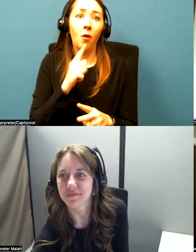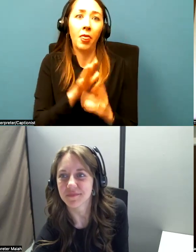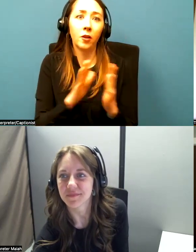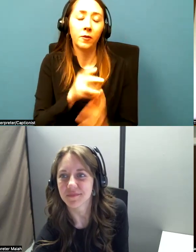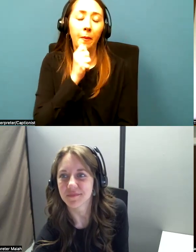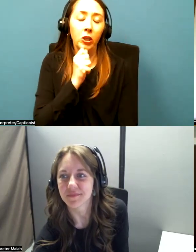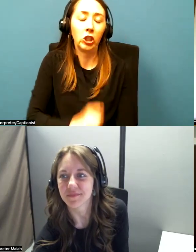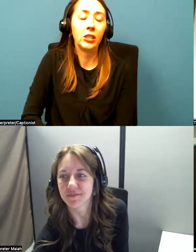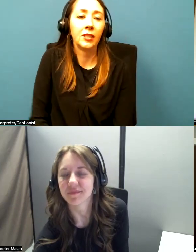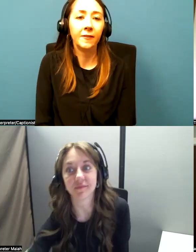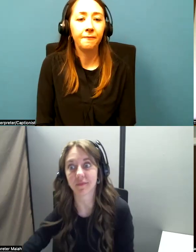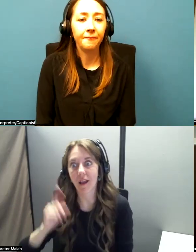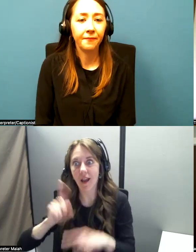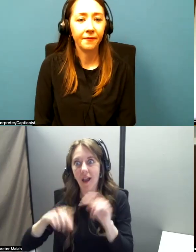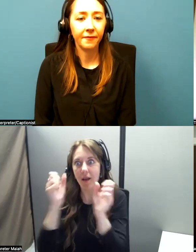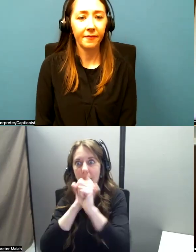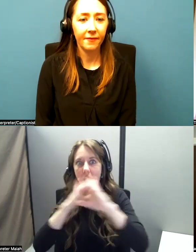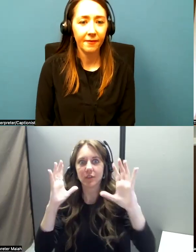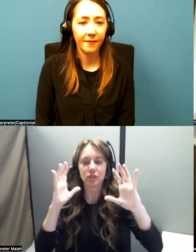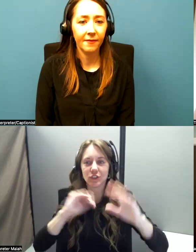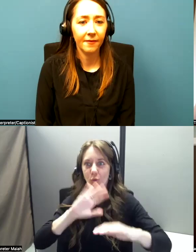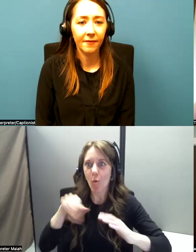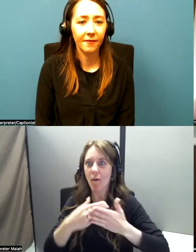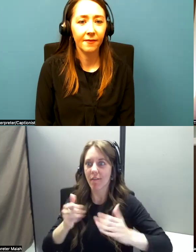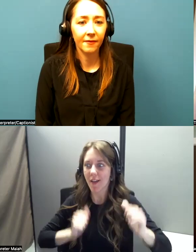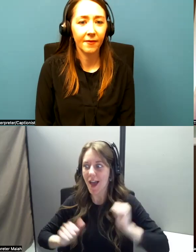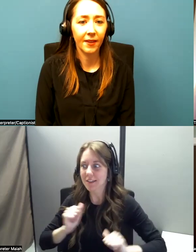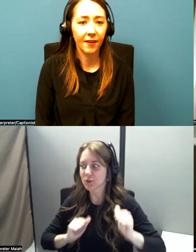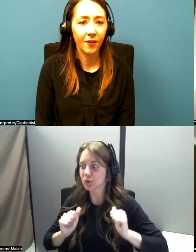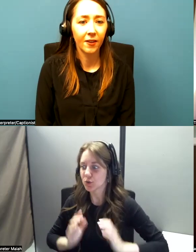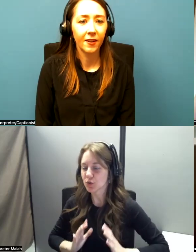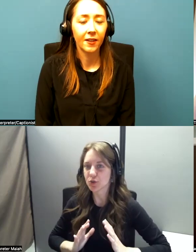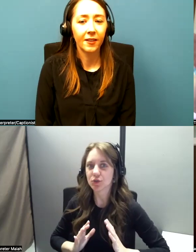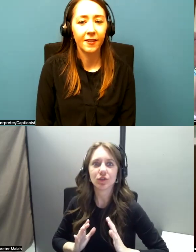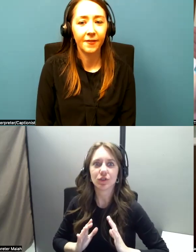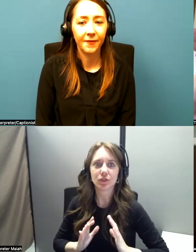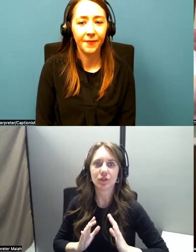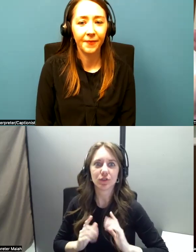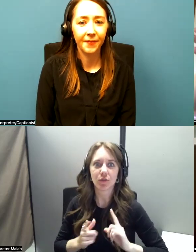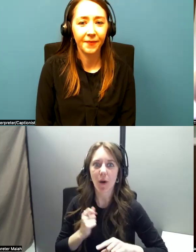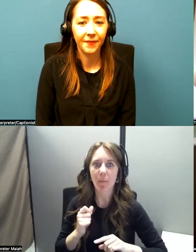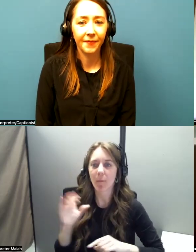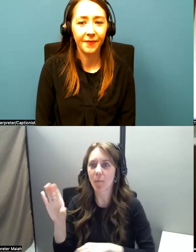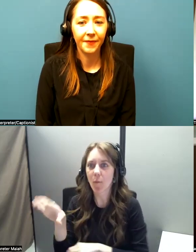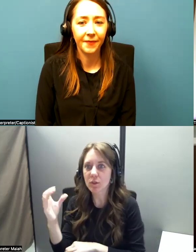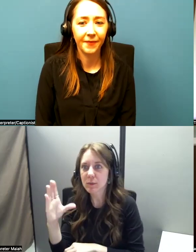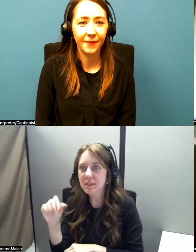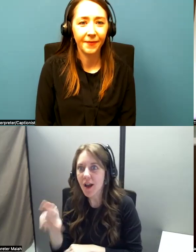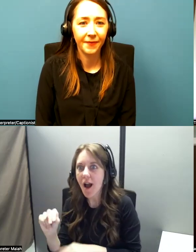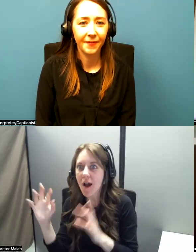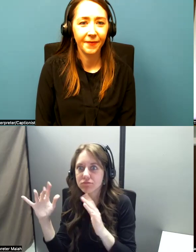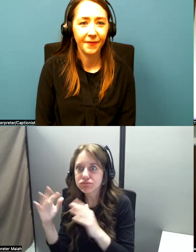patience. imagine you and the actor like from that they from Kutmatkan and then